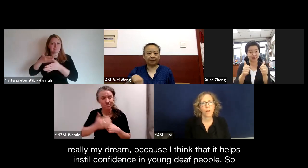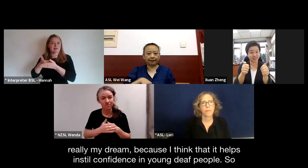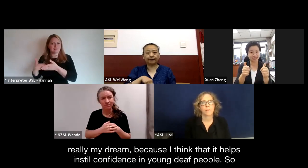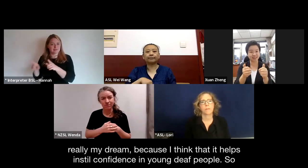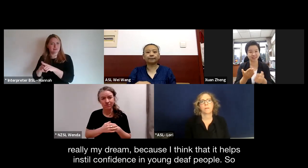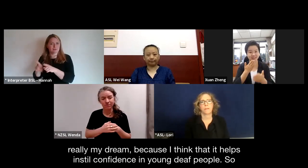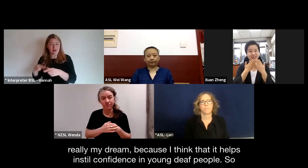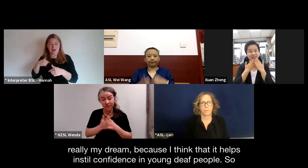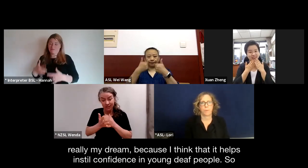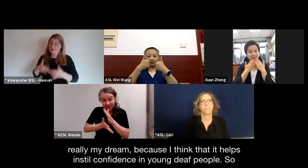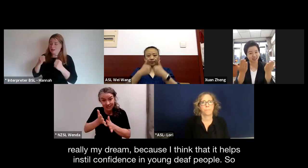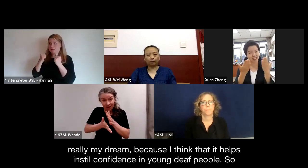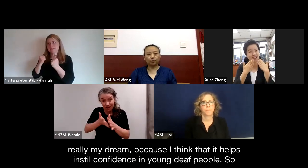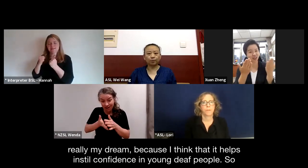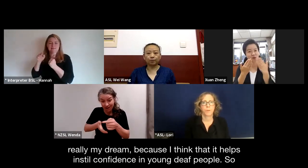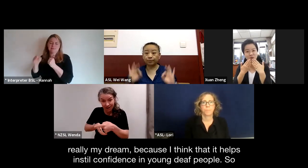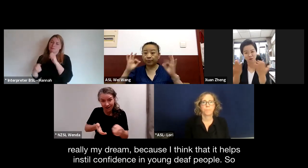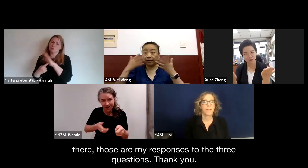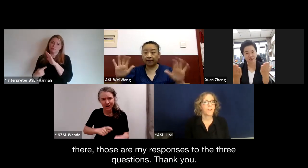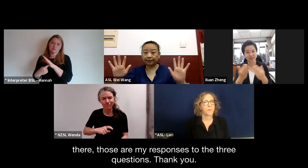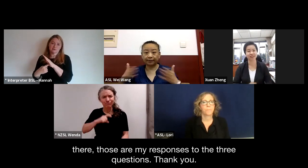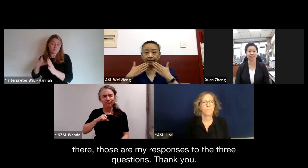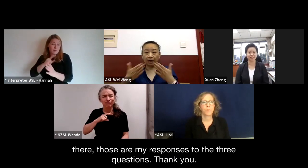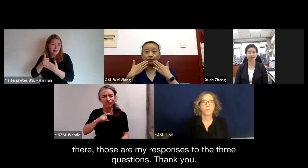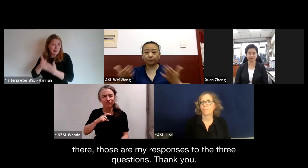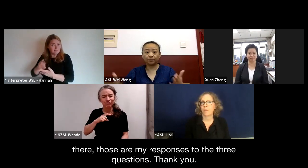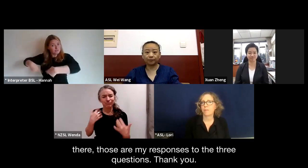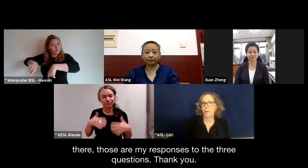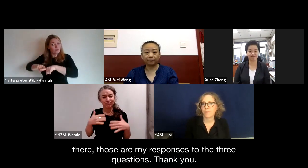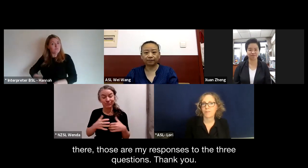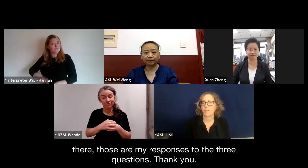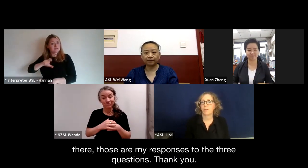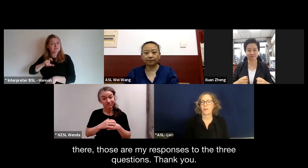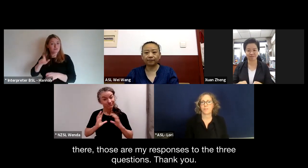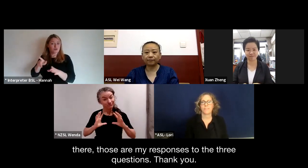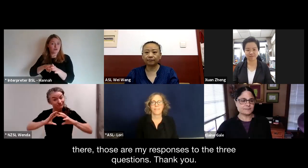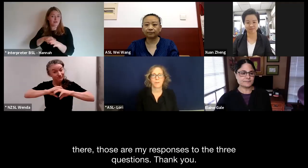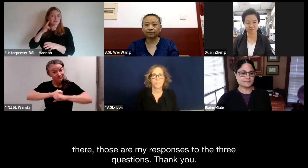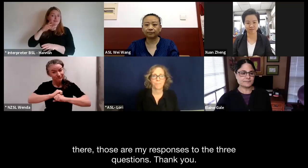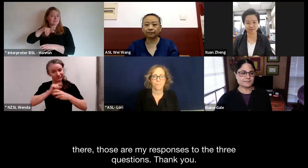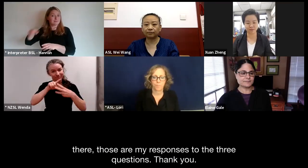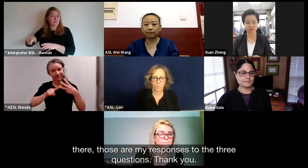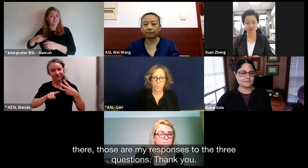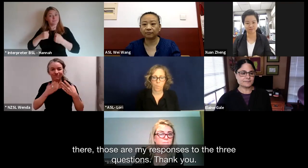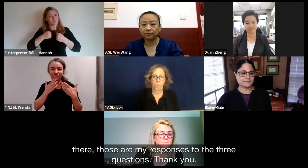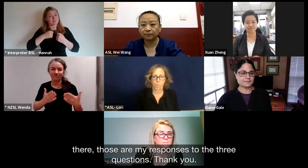instill confidence in young deaf people. So, there. Those are my responses to the three questions. Thank you.